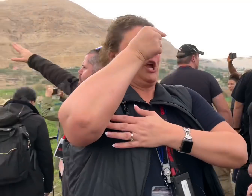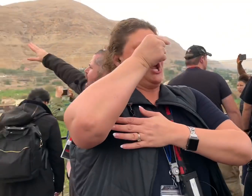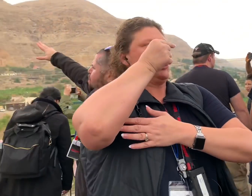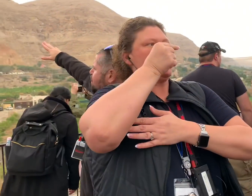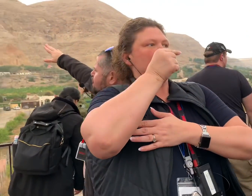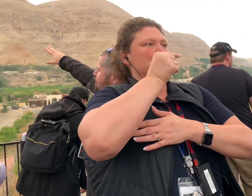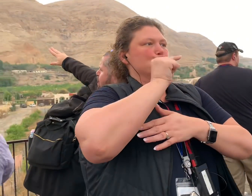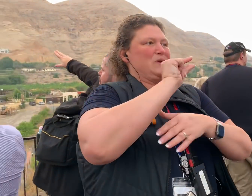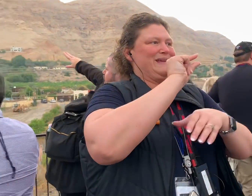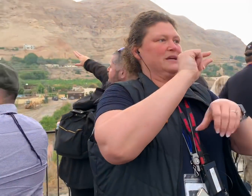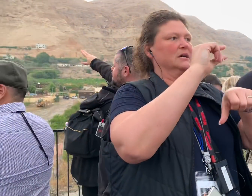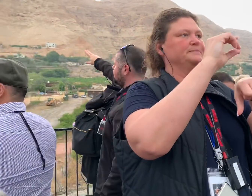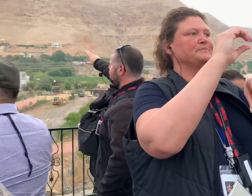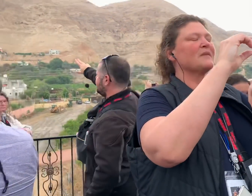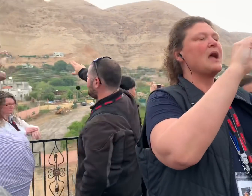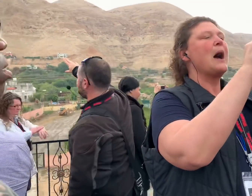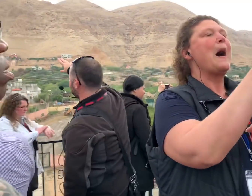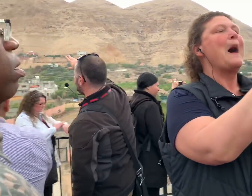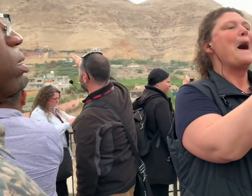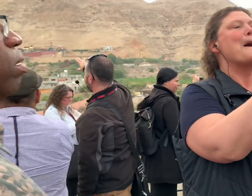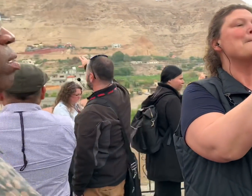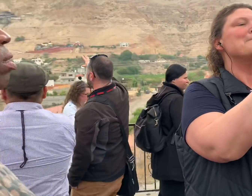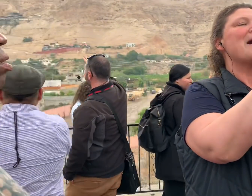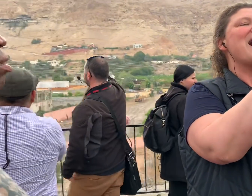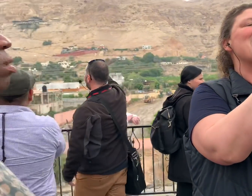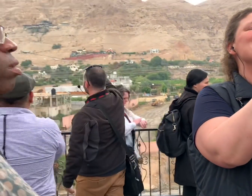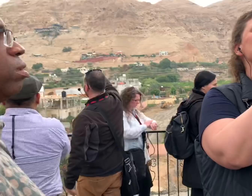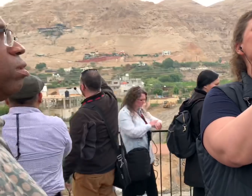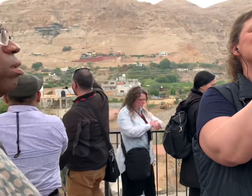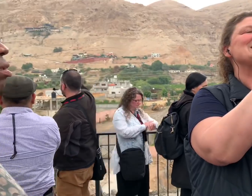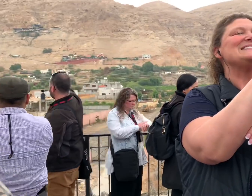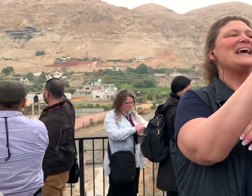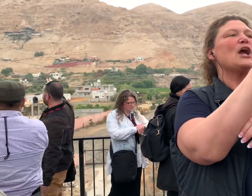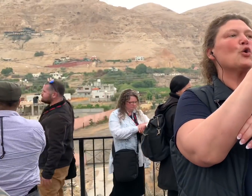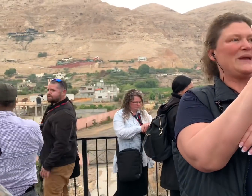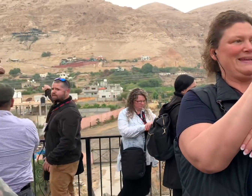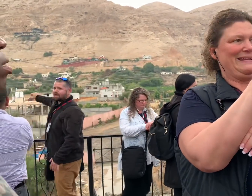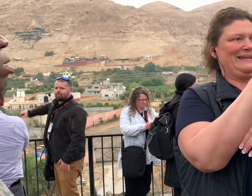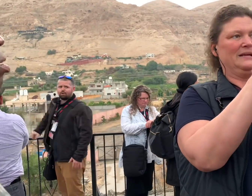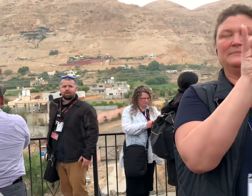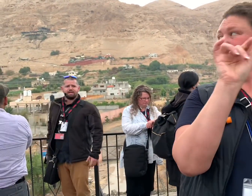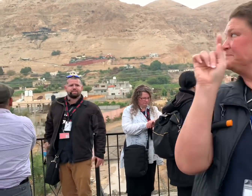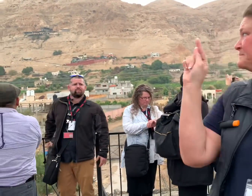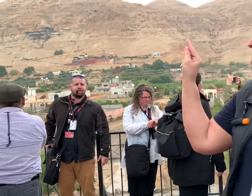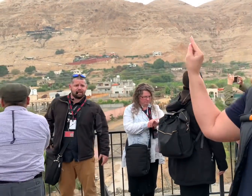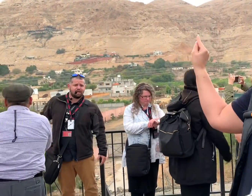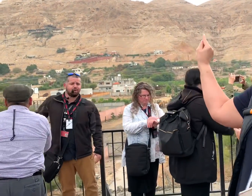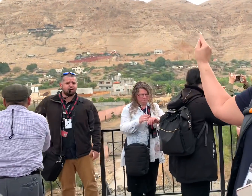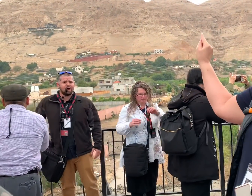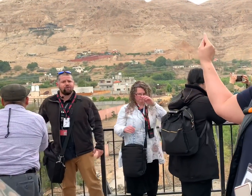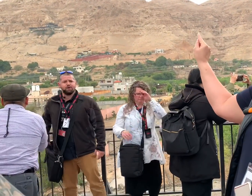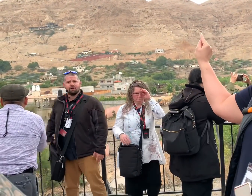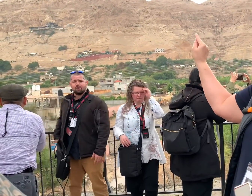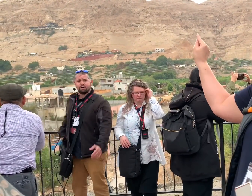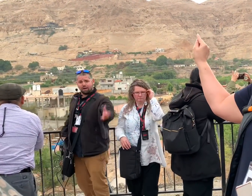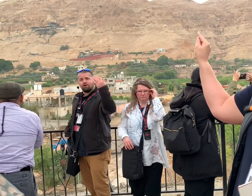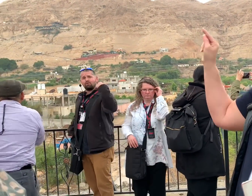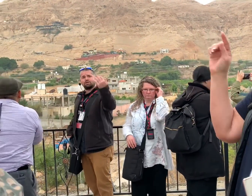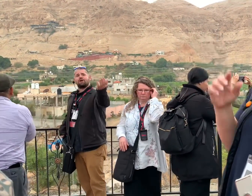that goes up. Okay? A cable car that goes up. You can see the upper base of the cable